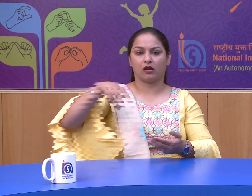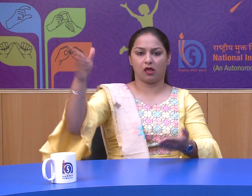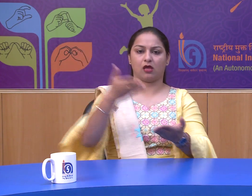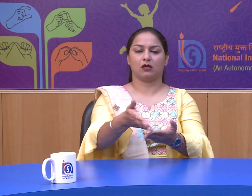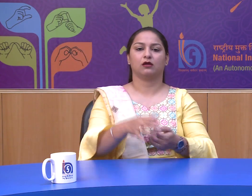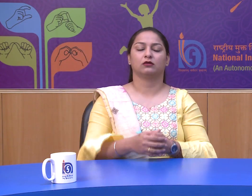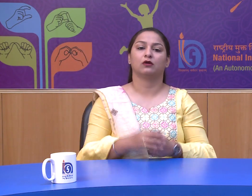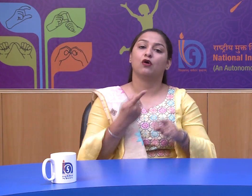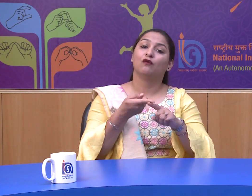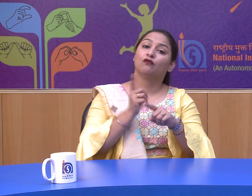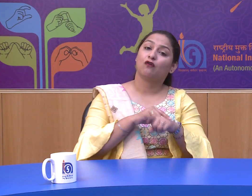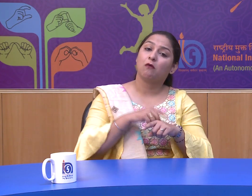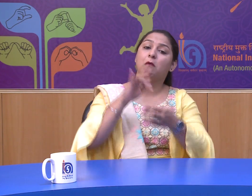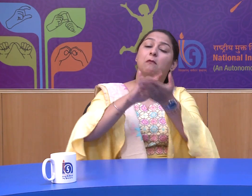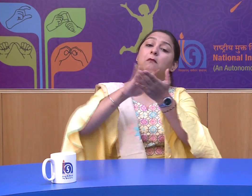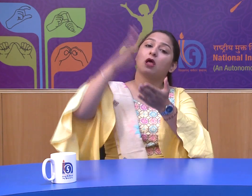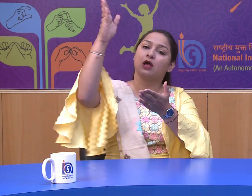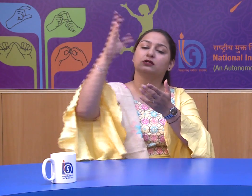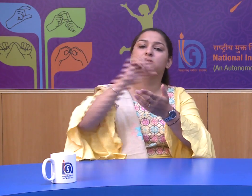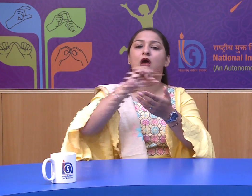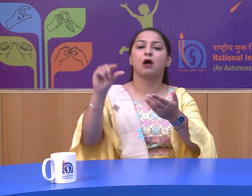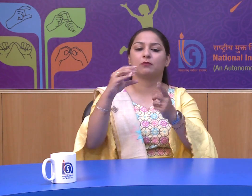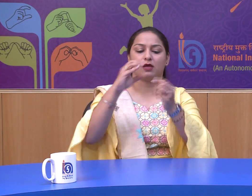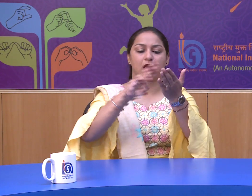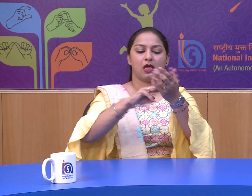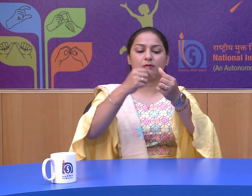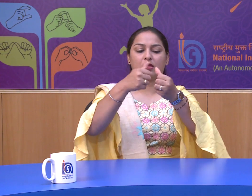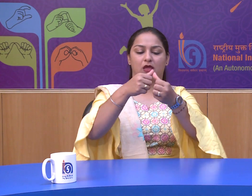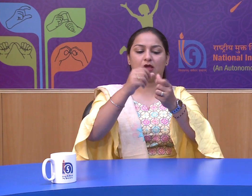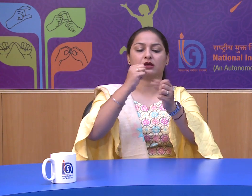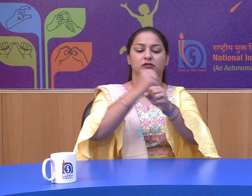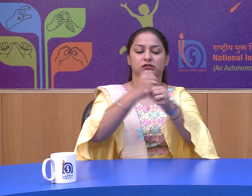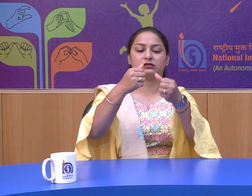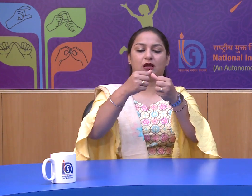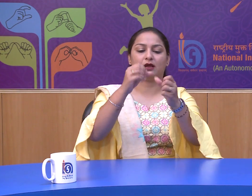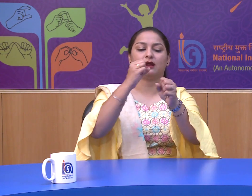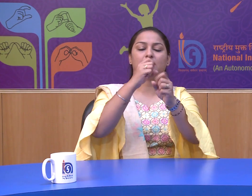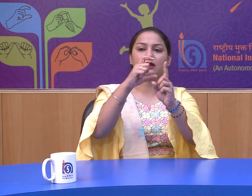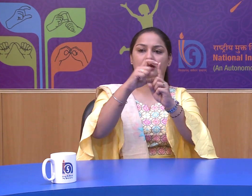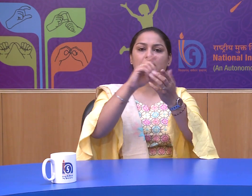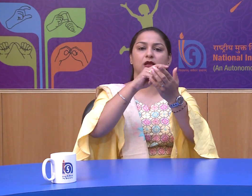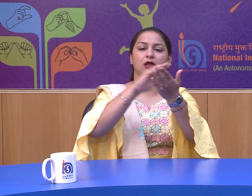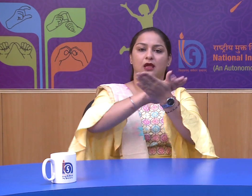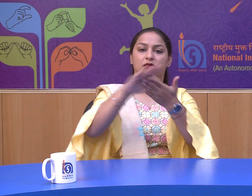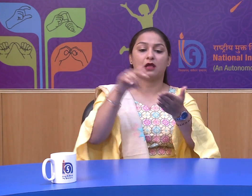his capital Magad, which is now in Bihar.